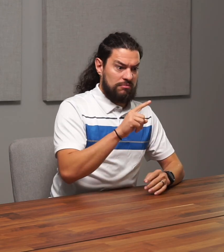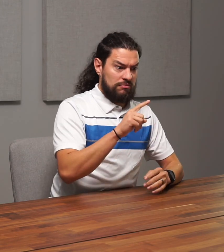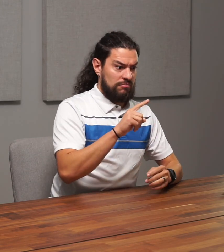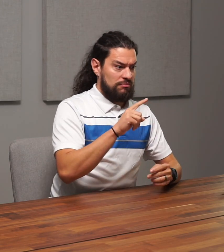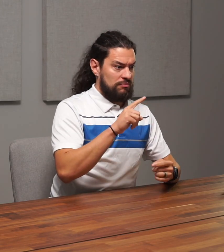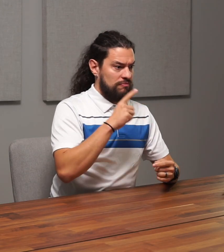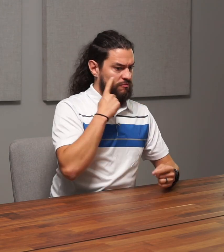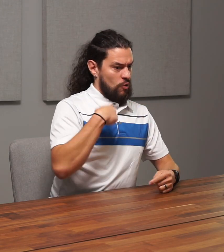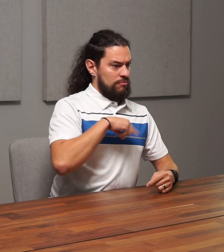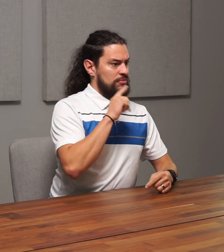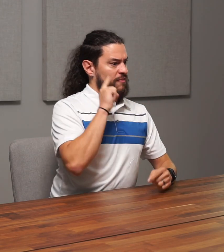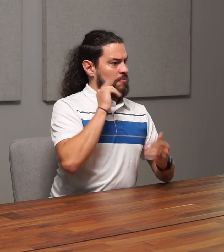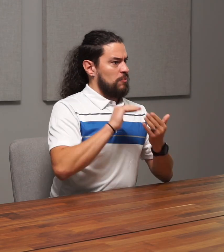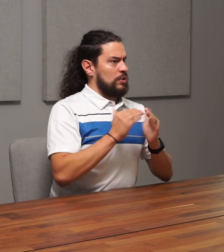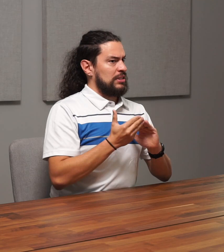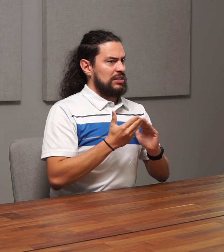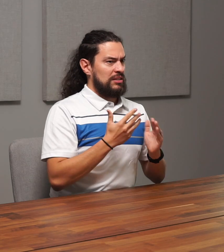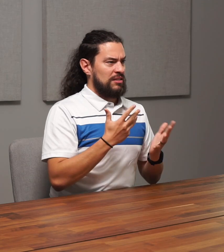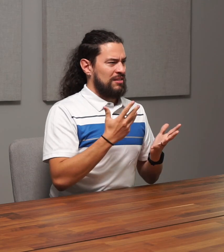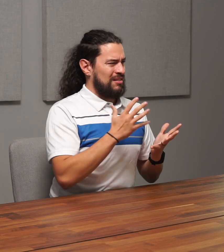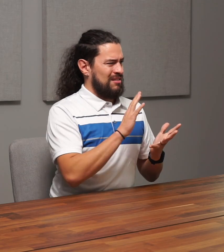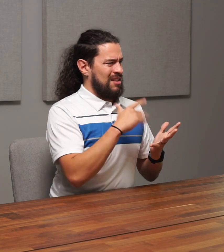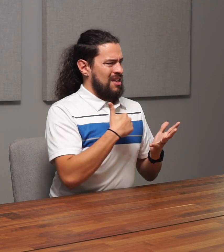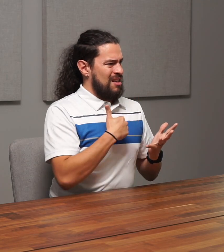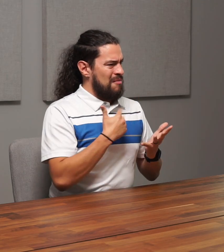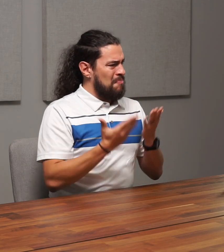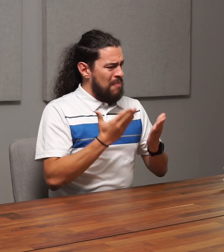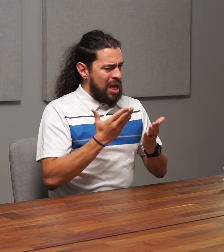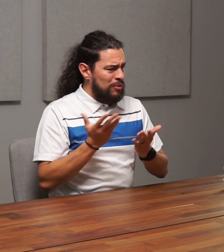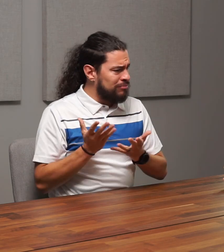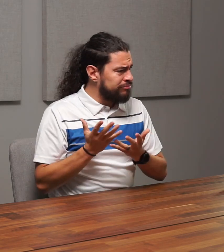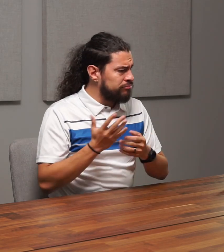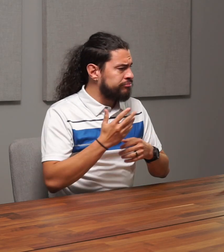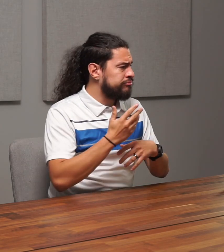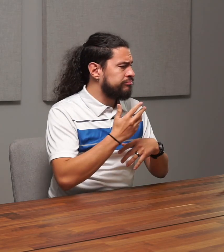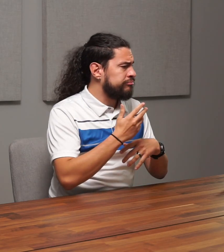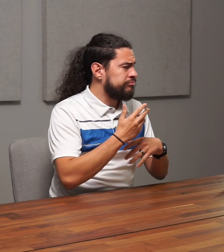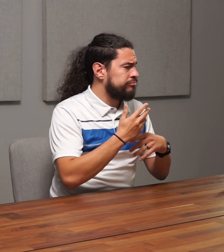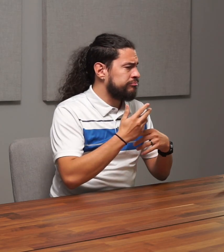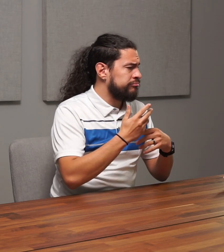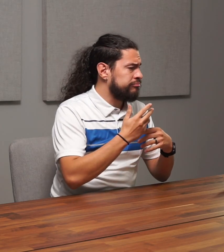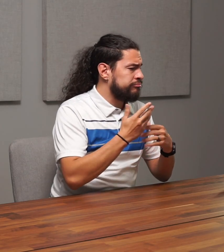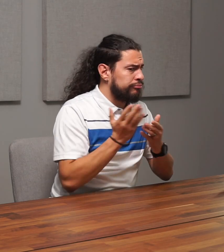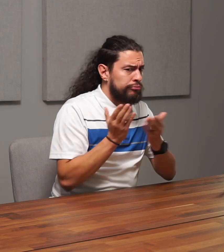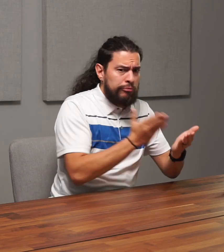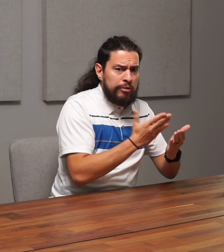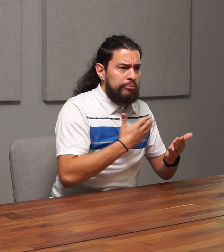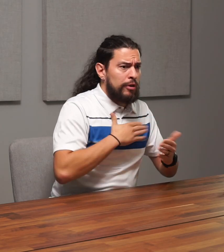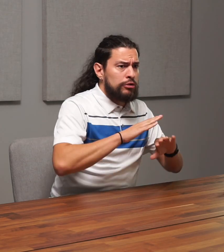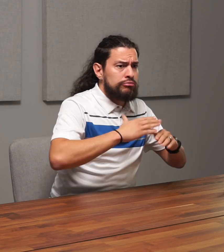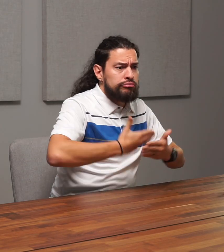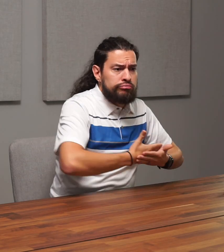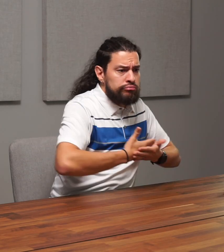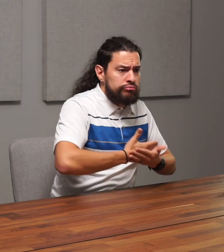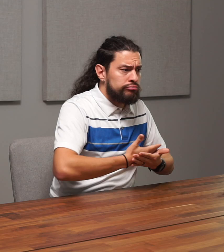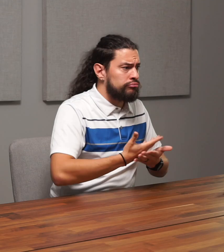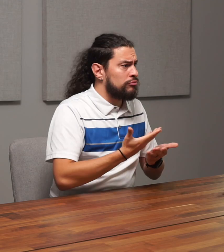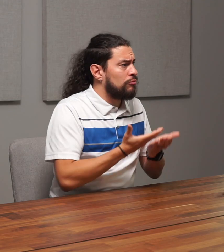and assume that they want to be healed can you see how offensive that would be to a deaf community or a deaf person who has pride in who they